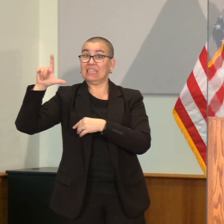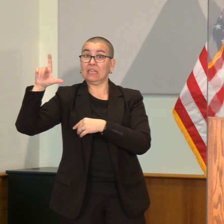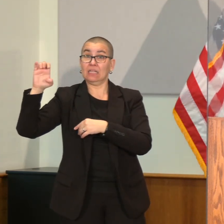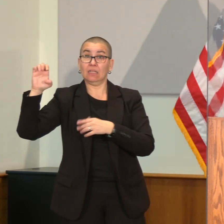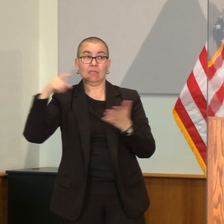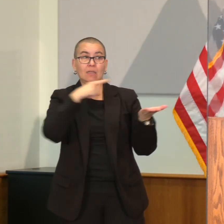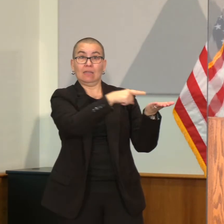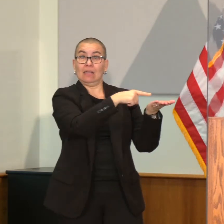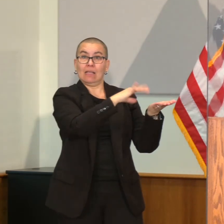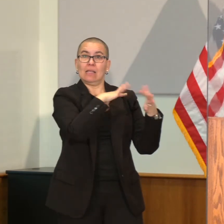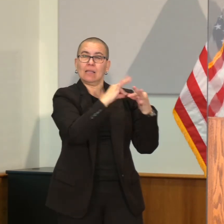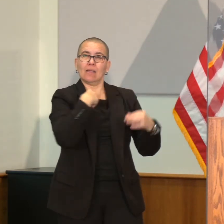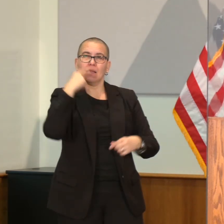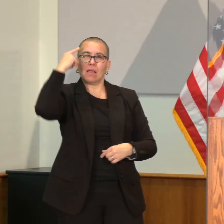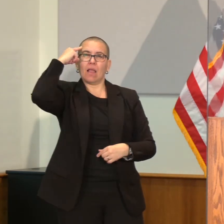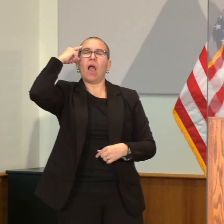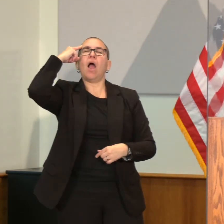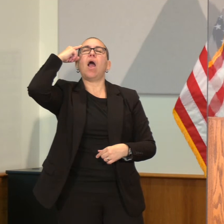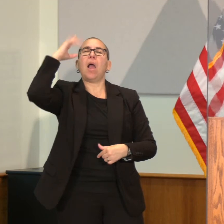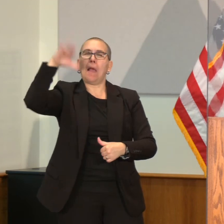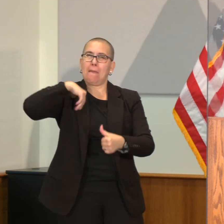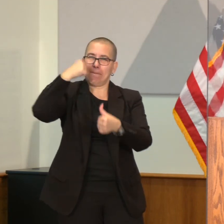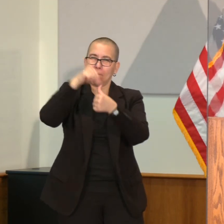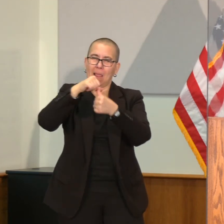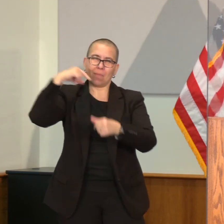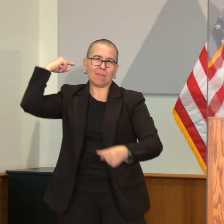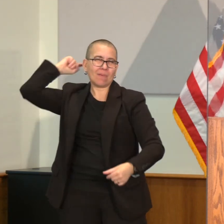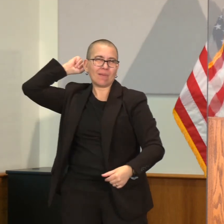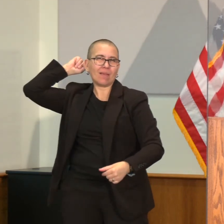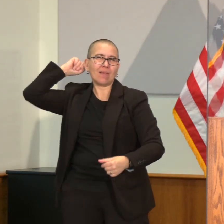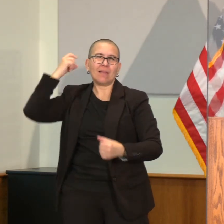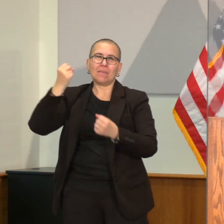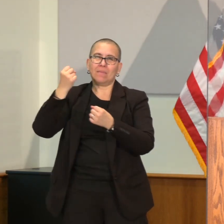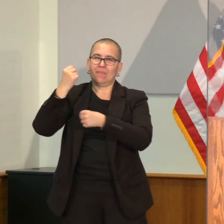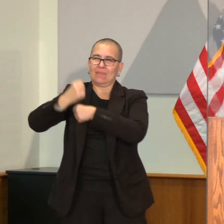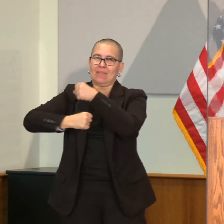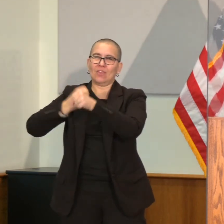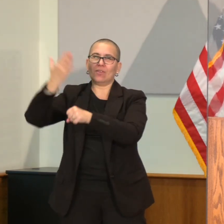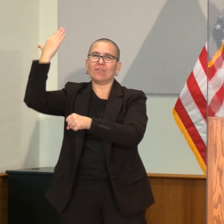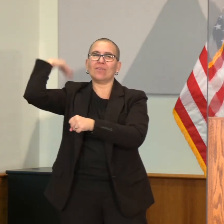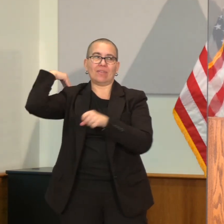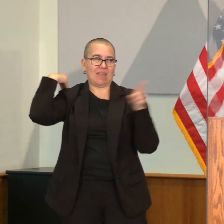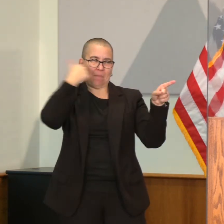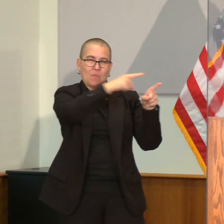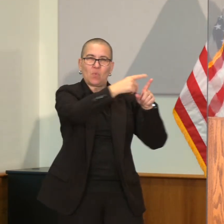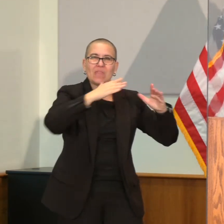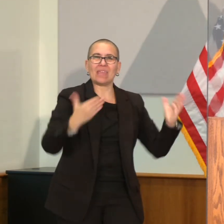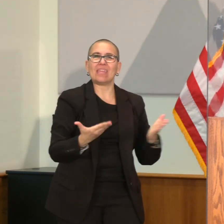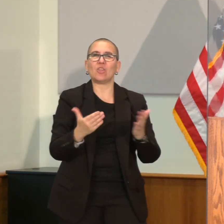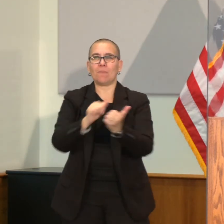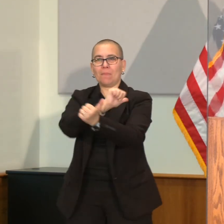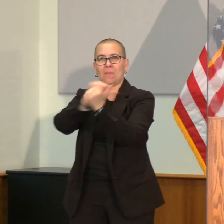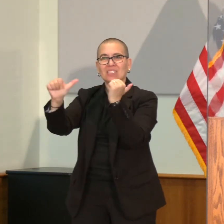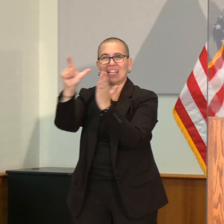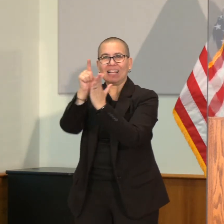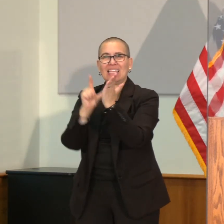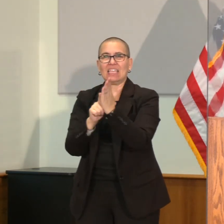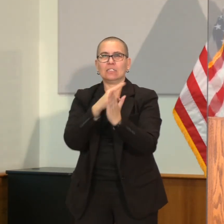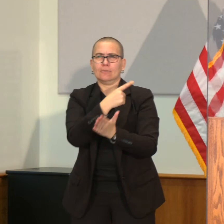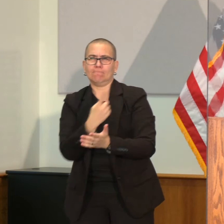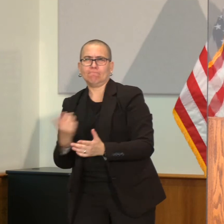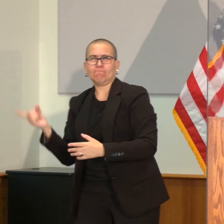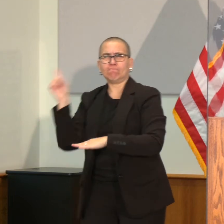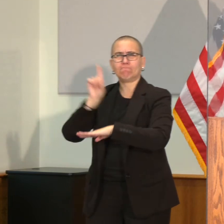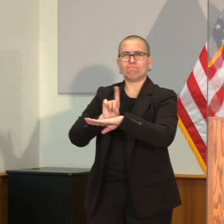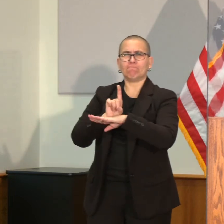me, 2 years ago, she was in the audience when we passed some legislation off the House floor, and she made a comment, maybe it